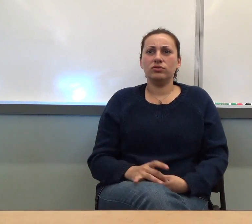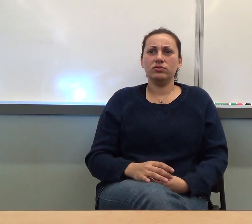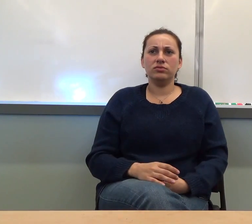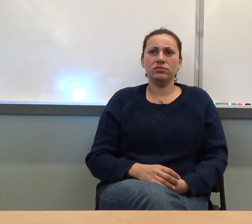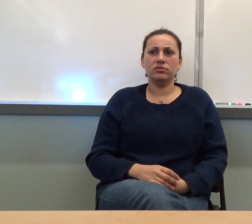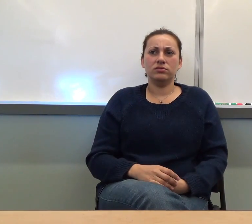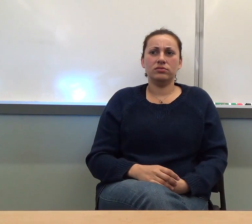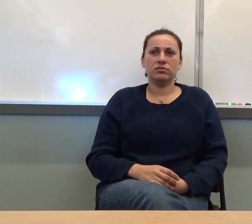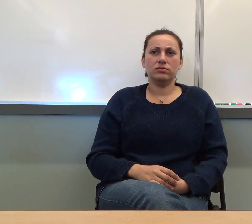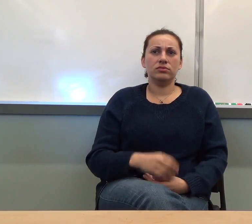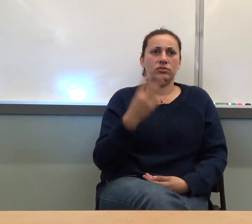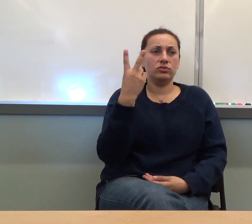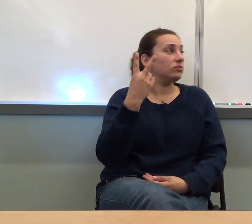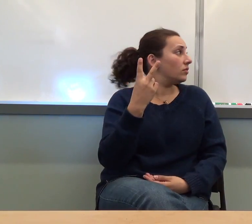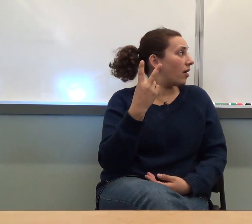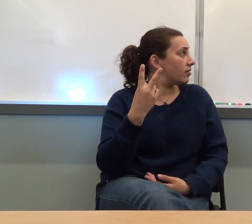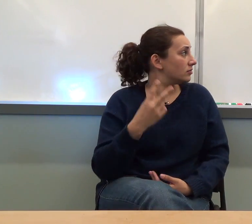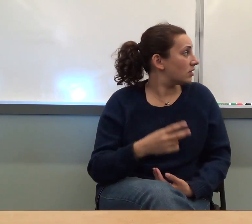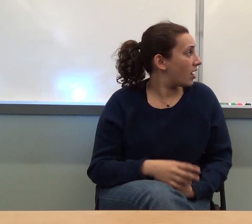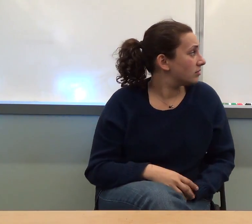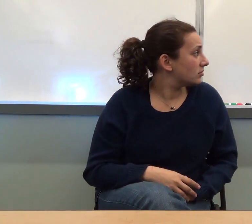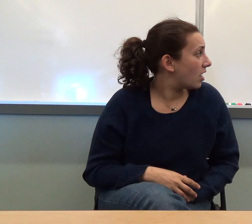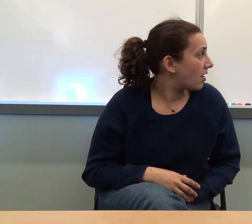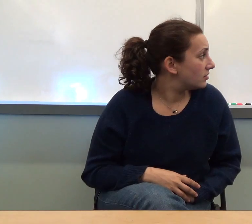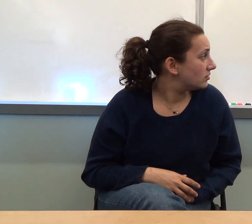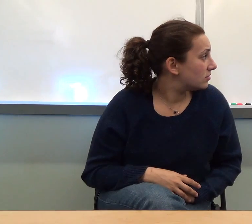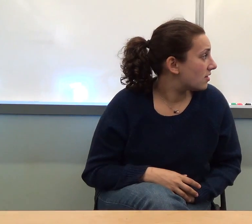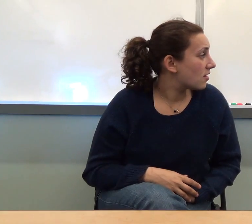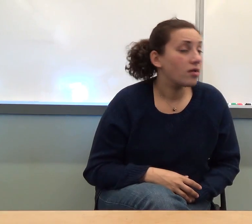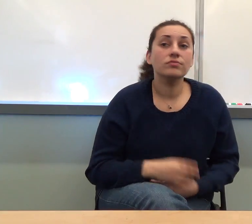2. 2 times? All right, we'll try 2.